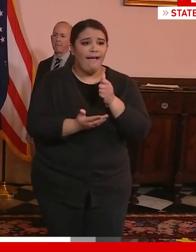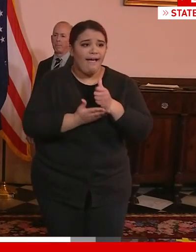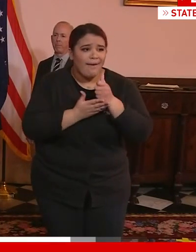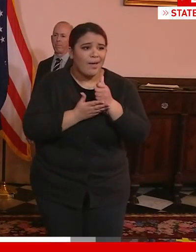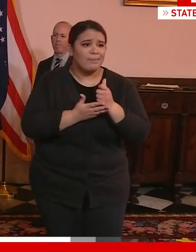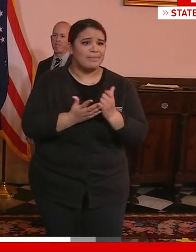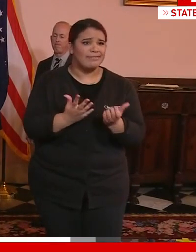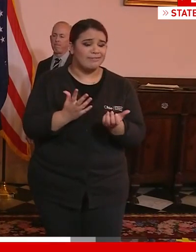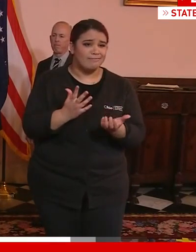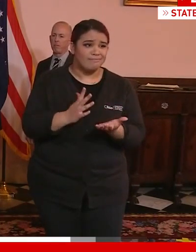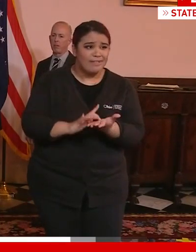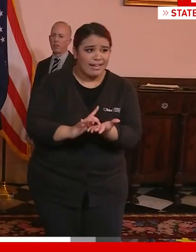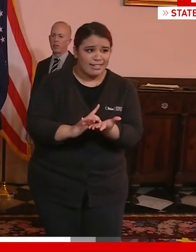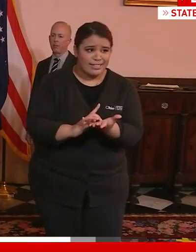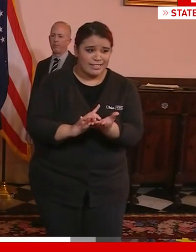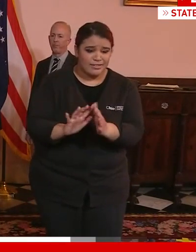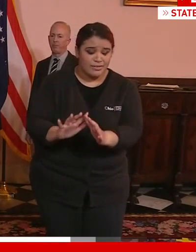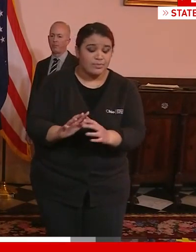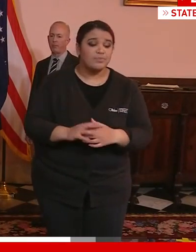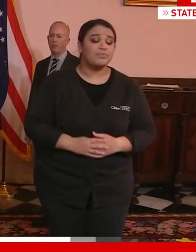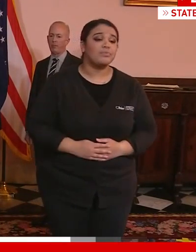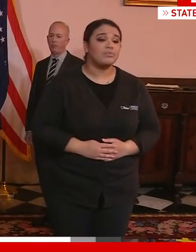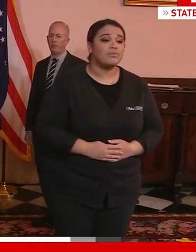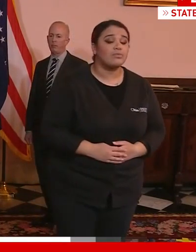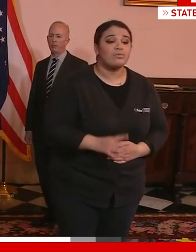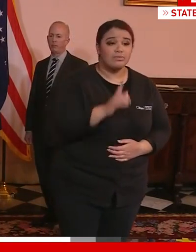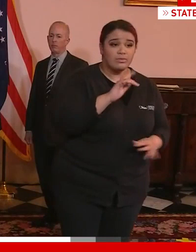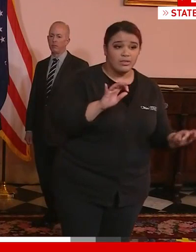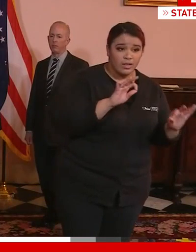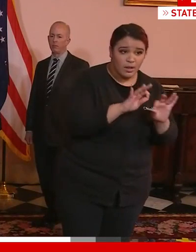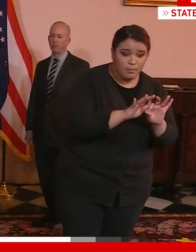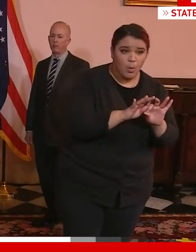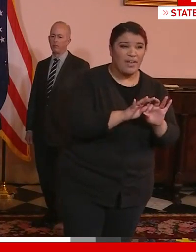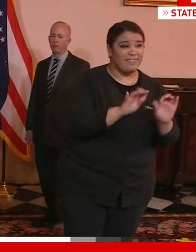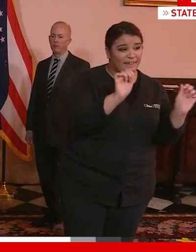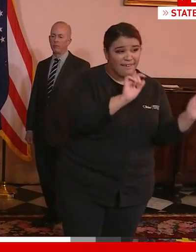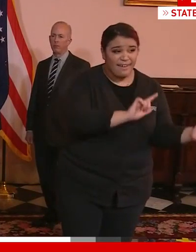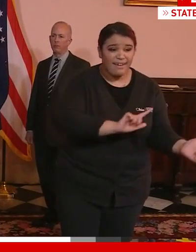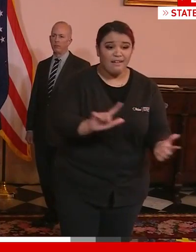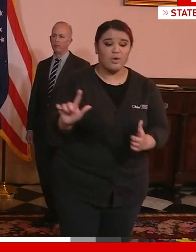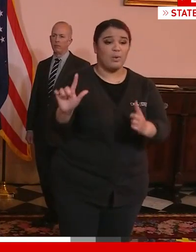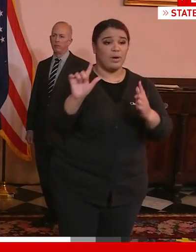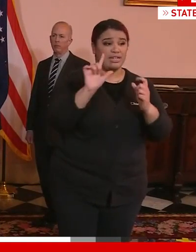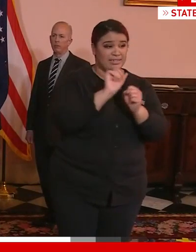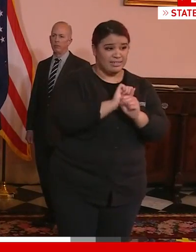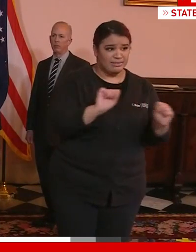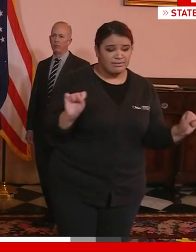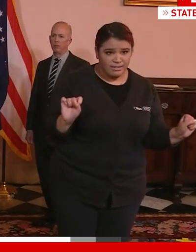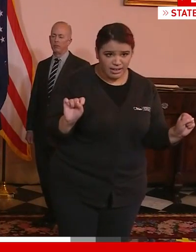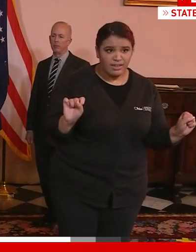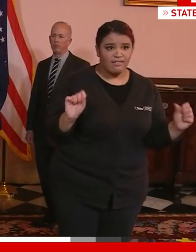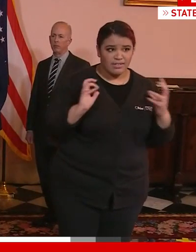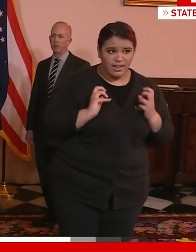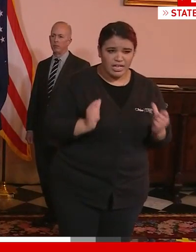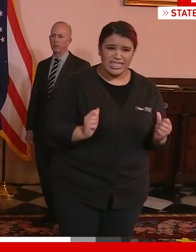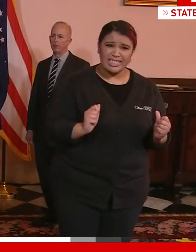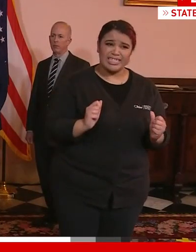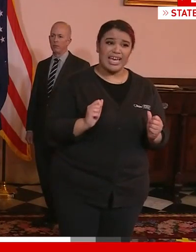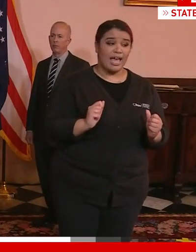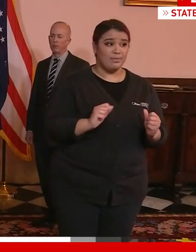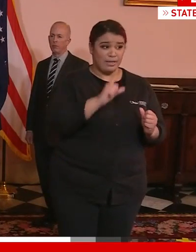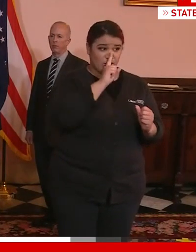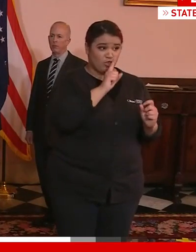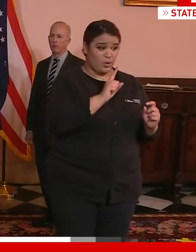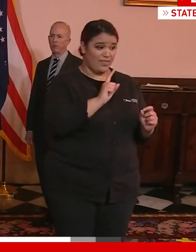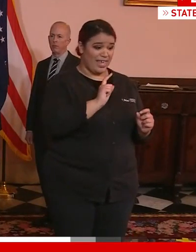So ensuring that everyone is protected, from our first responders to our healthcare workers, is really, really critical. Again, I just